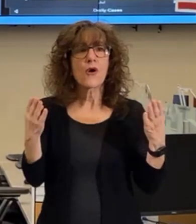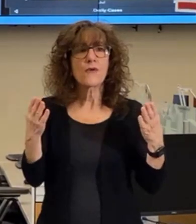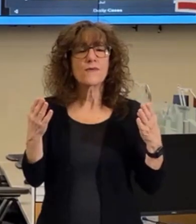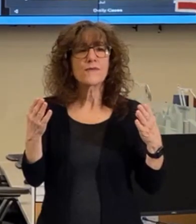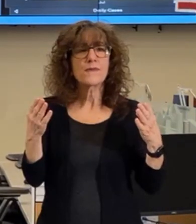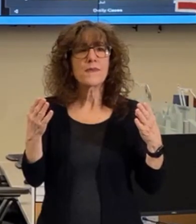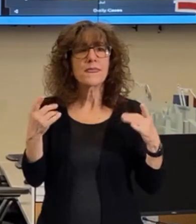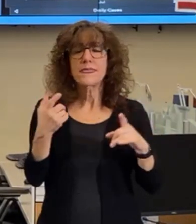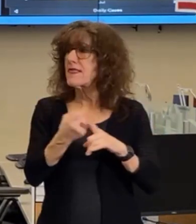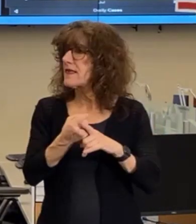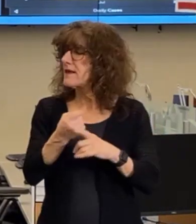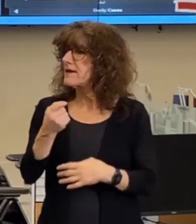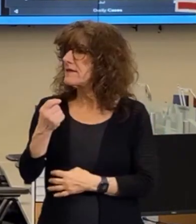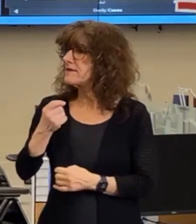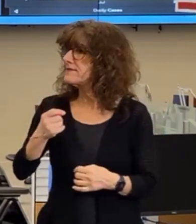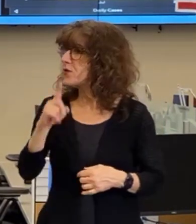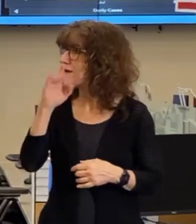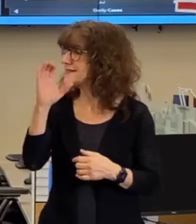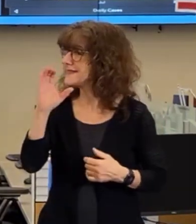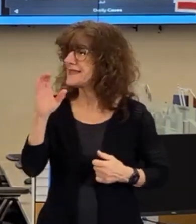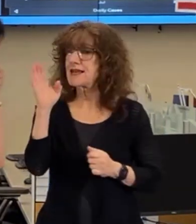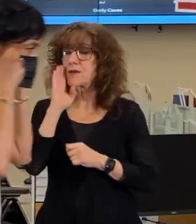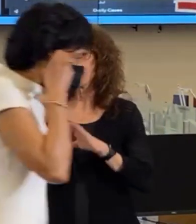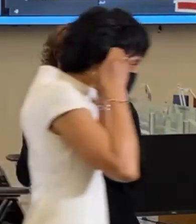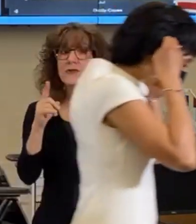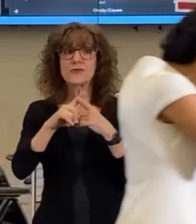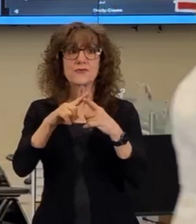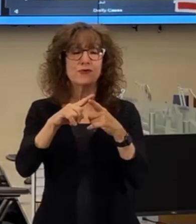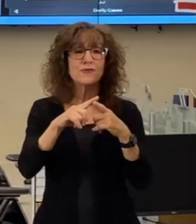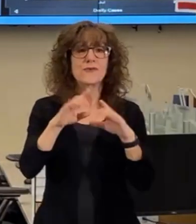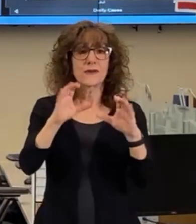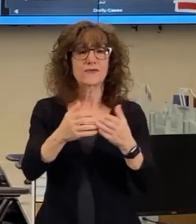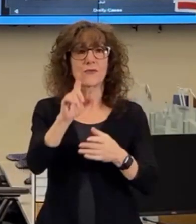Oh, to 1C? Okay, let me have Doctor ask you to please talk